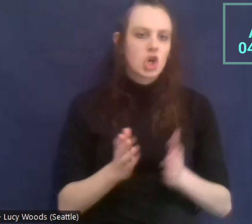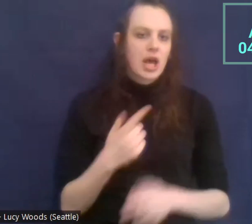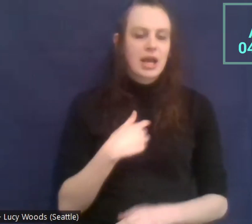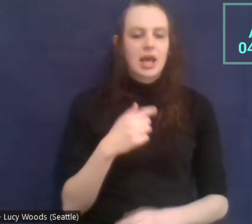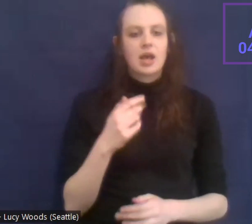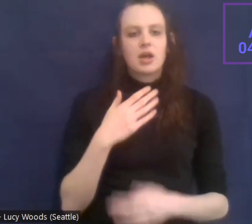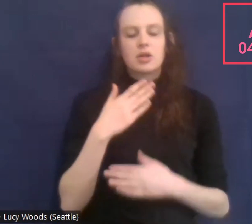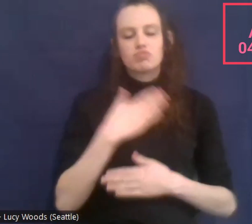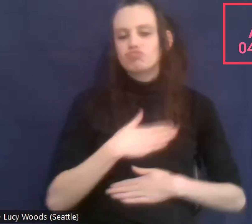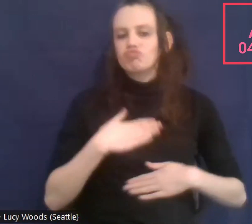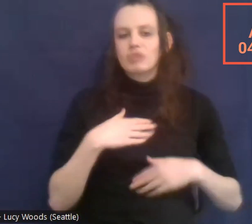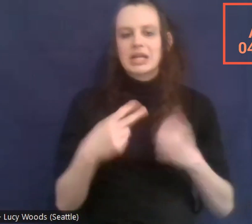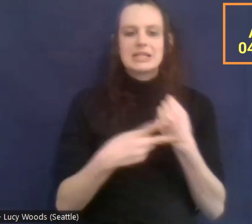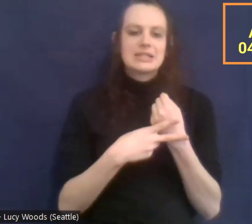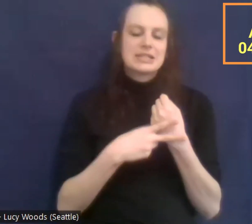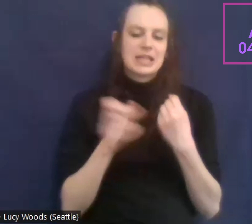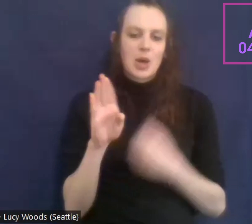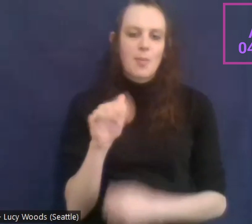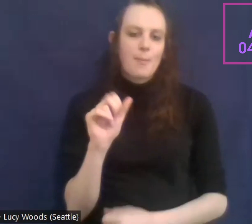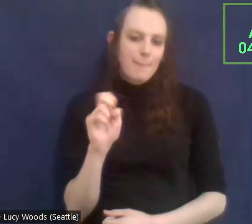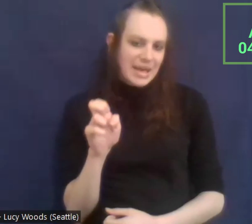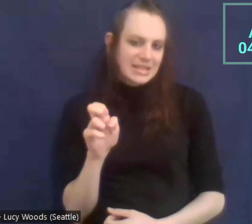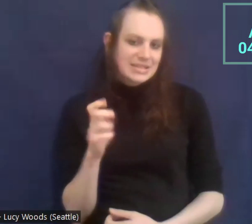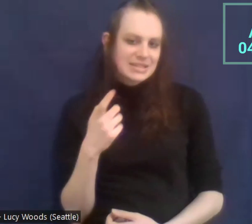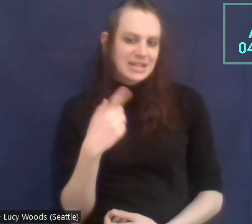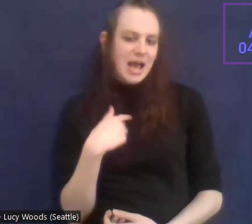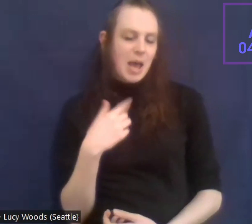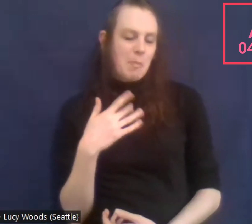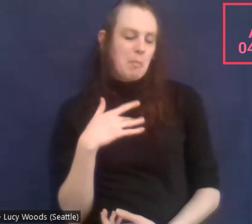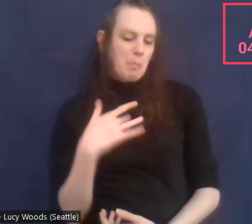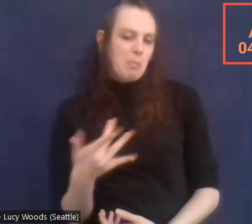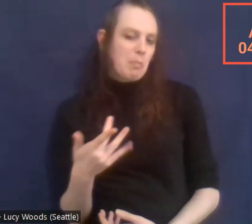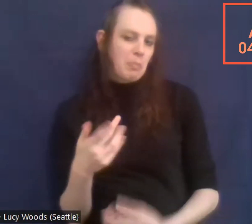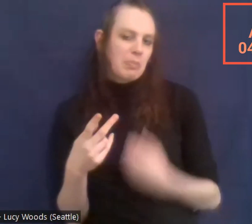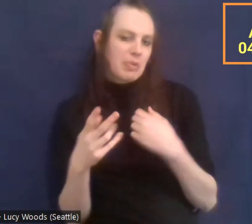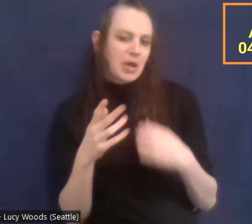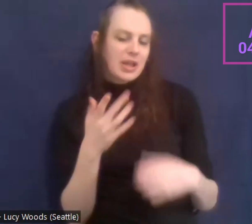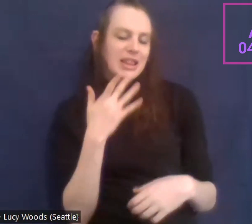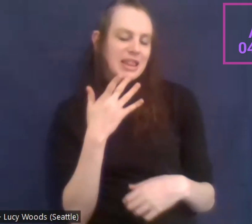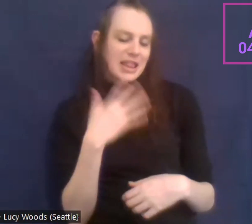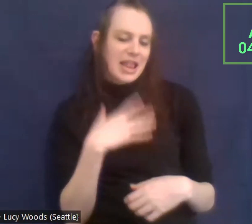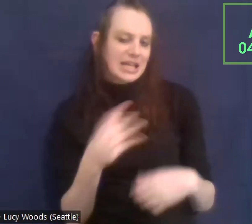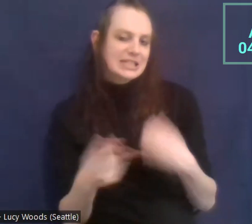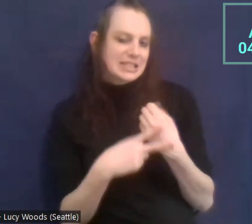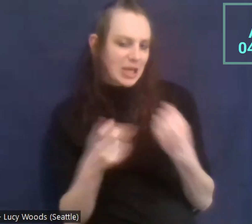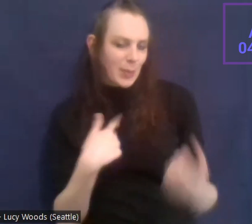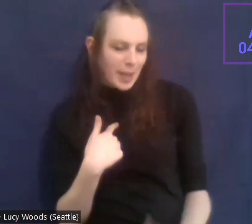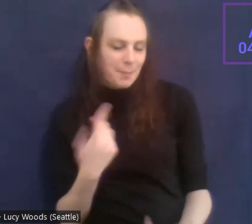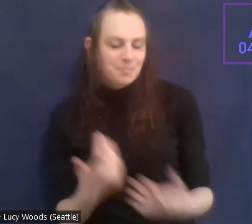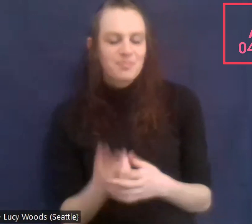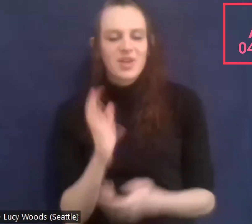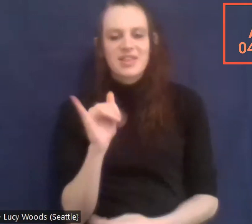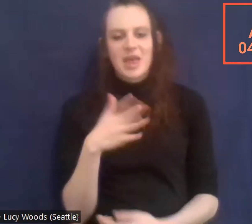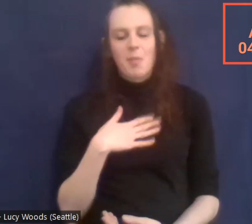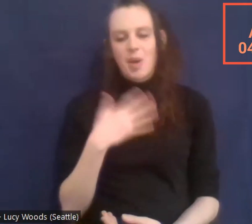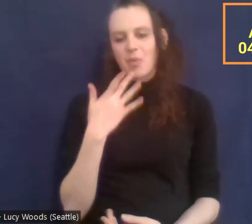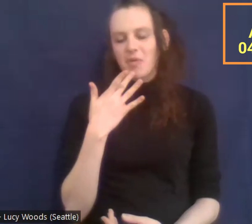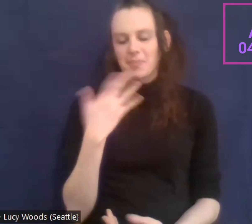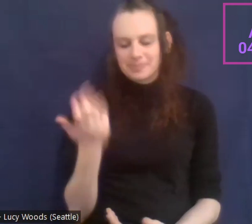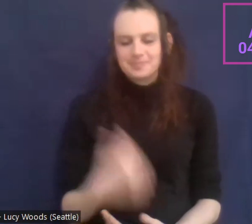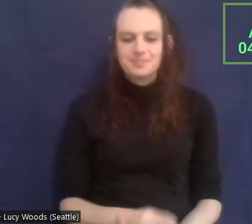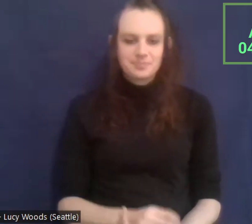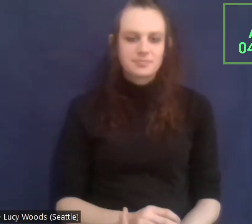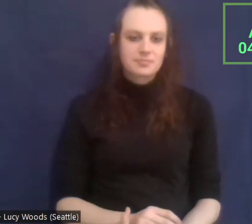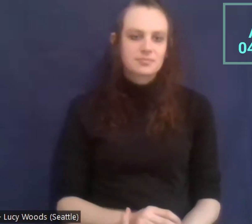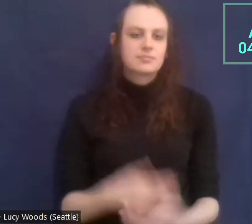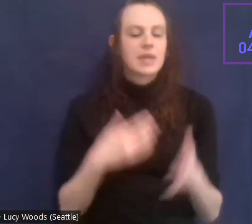you got to steal shit, and I like stealing shit. So it was my thing. Um, at